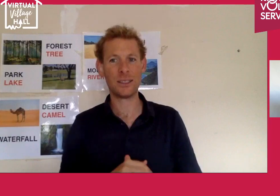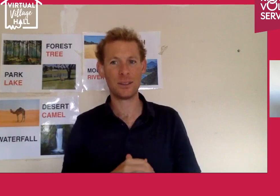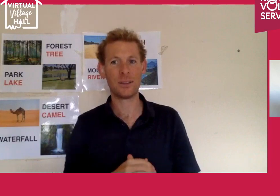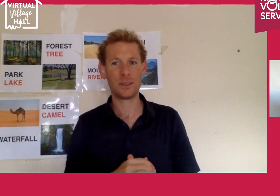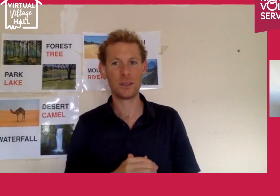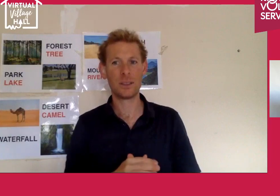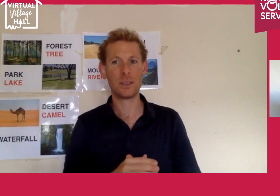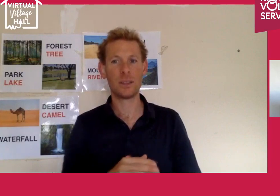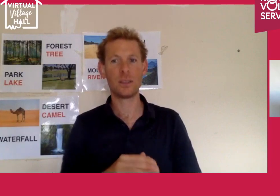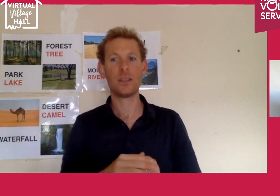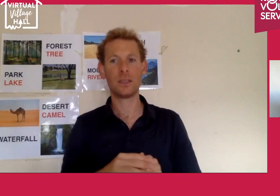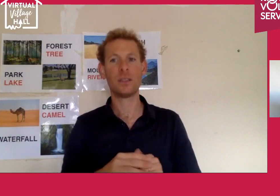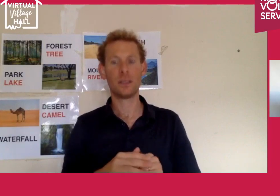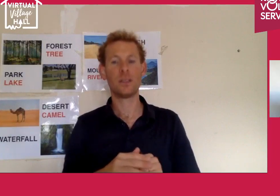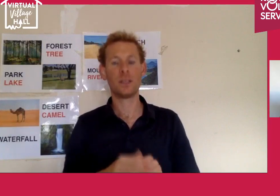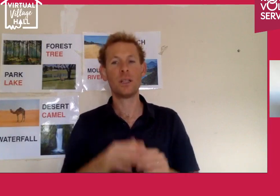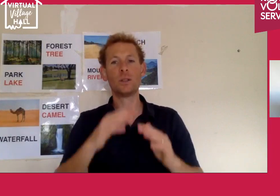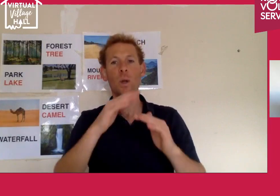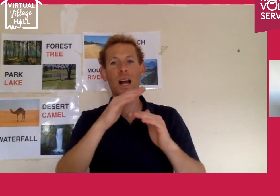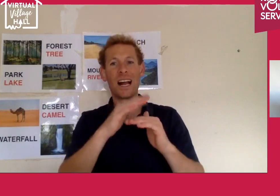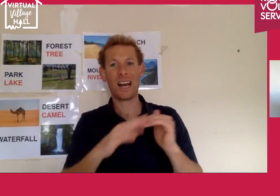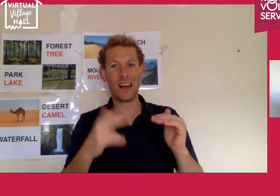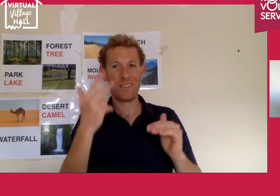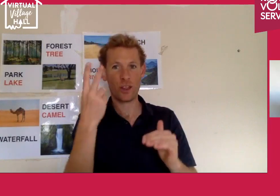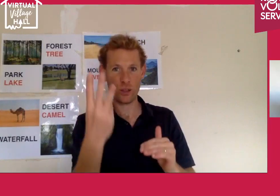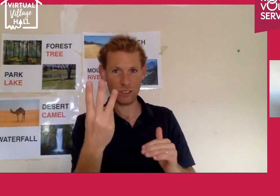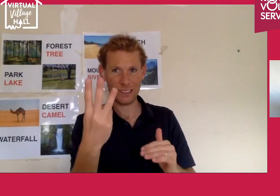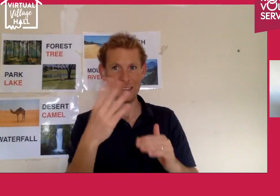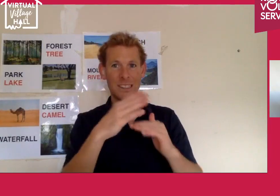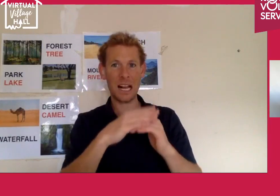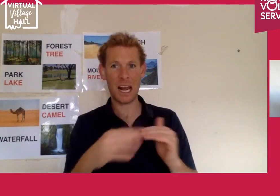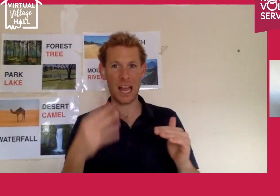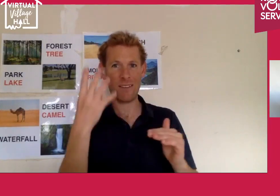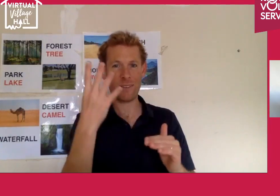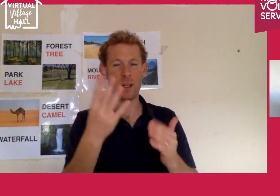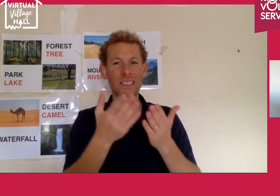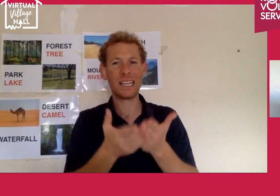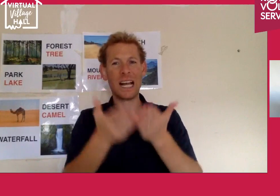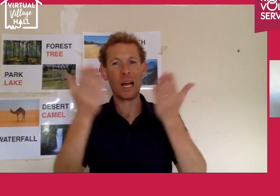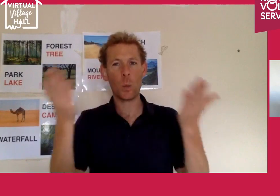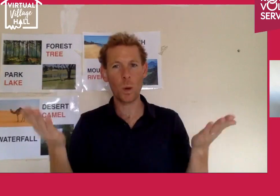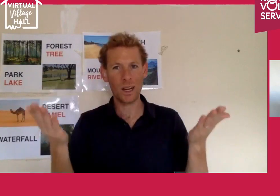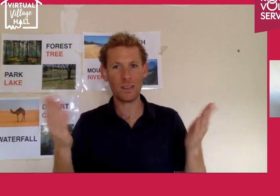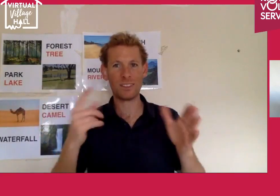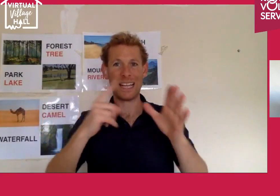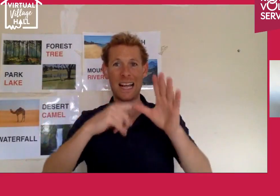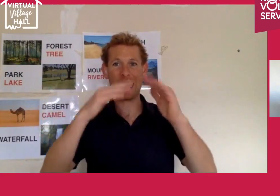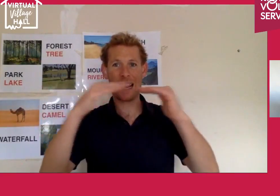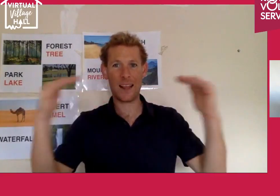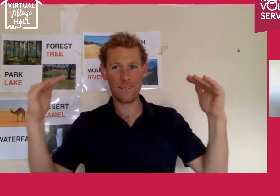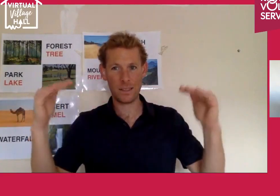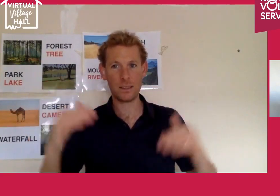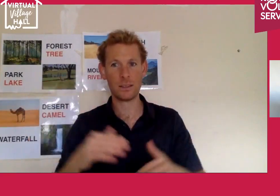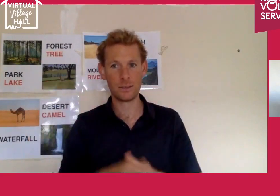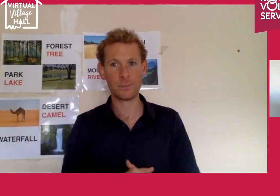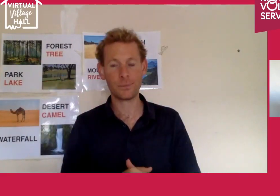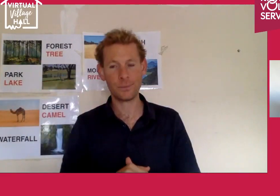levels that are equivalent to GCSEs. And level 3 and level 4, they're equivalent to an A